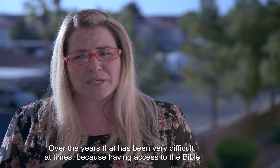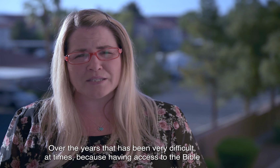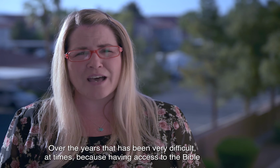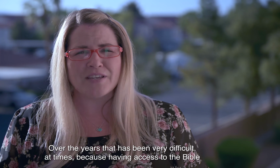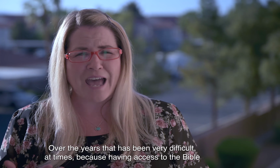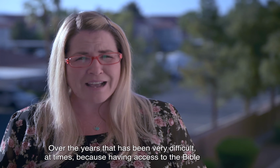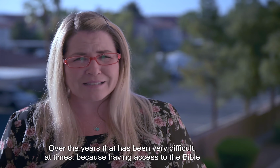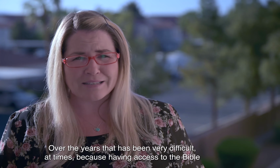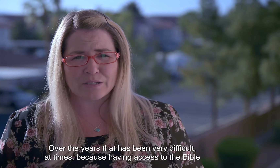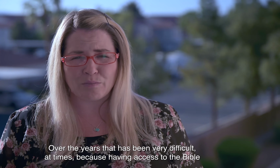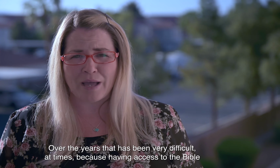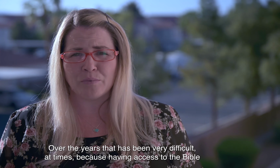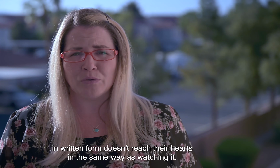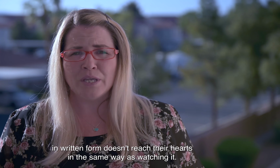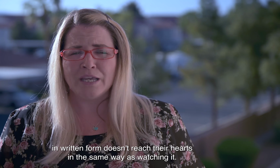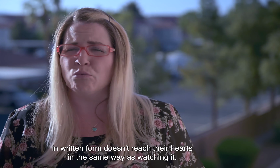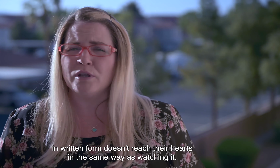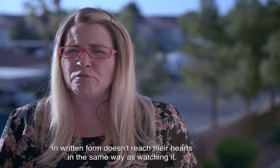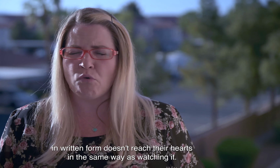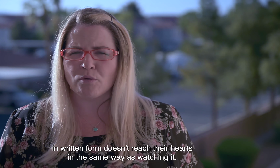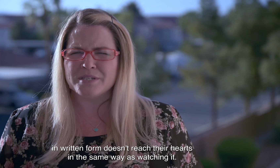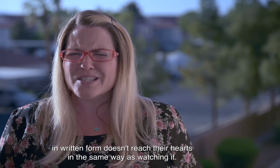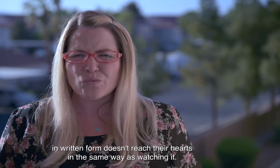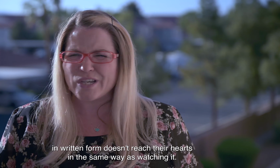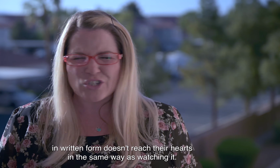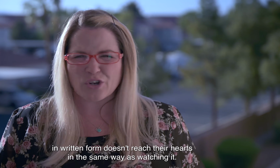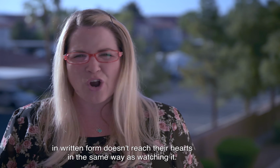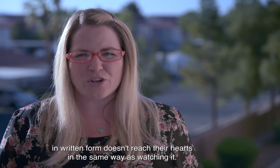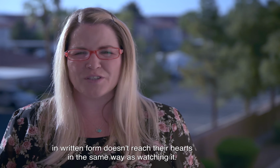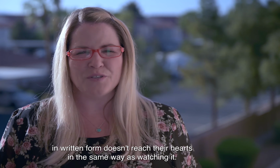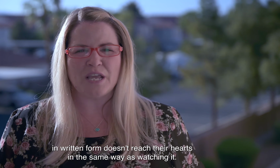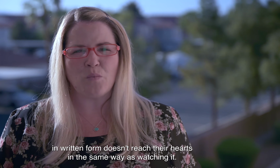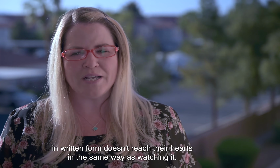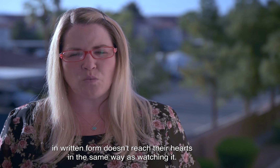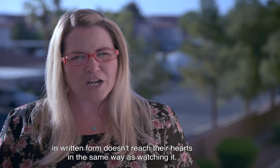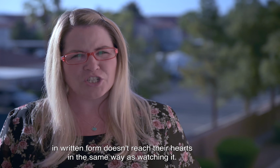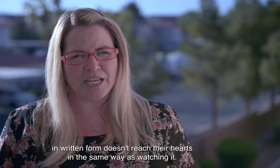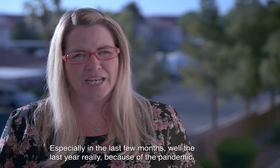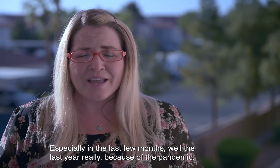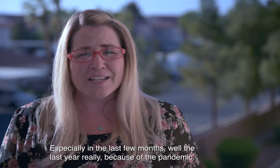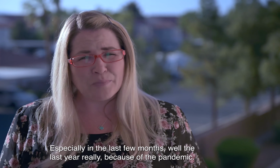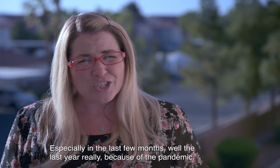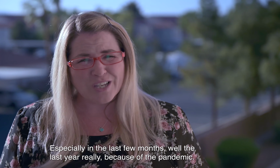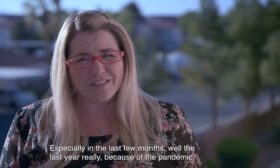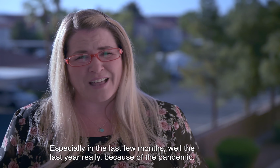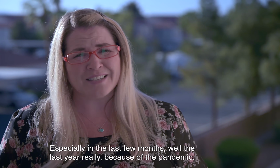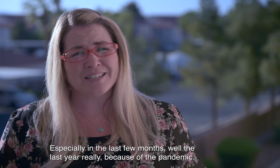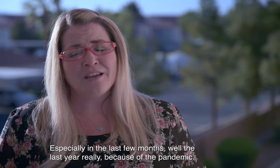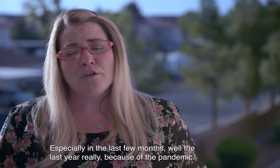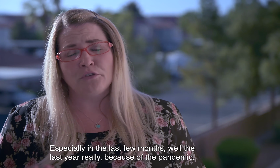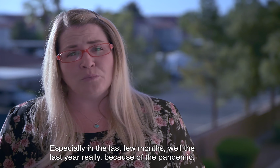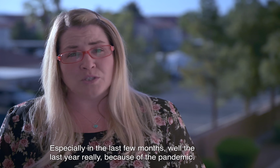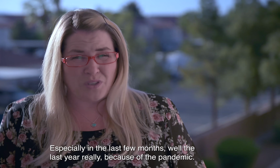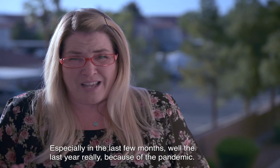times because having access to the Bible in written form doesn't reach their hearts in the same way as watching it, especially in the